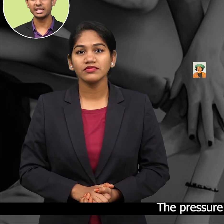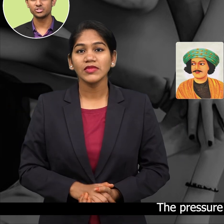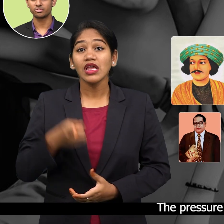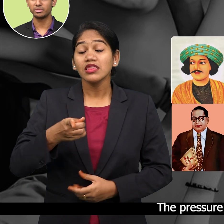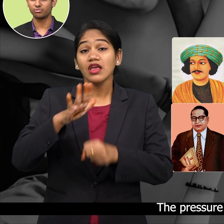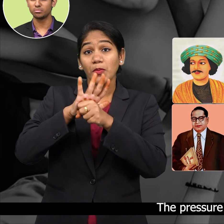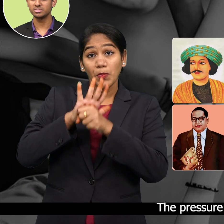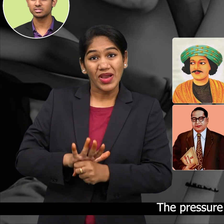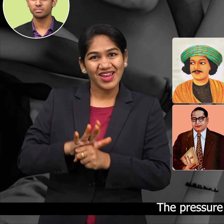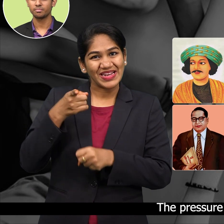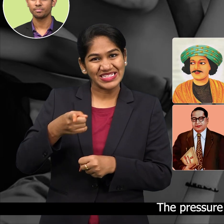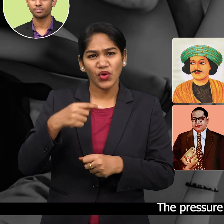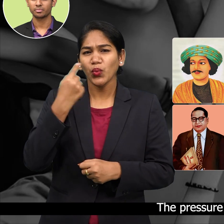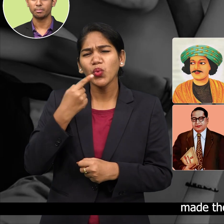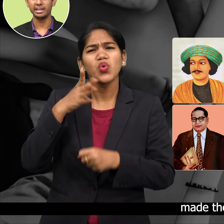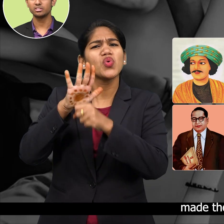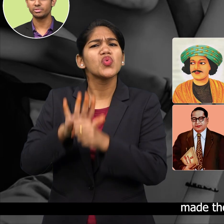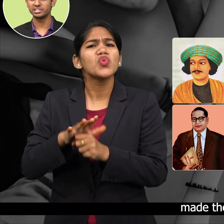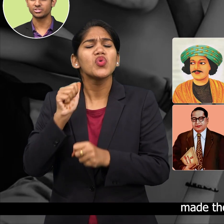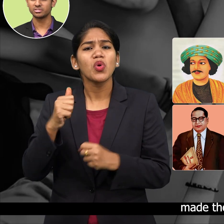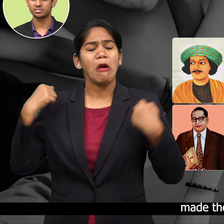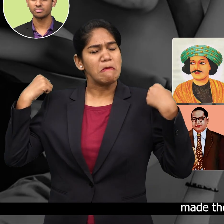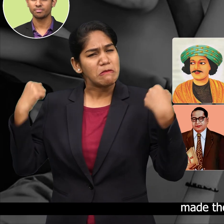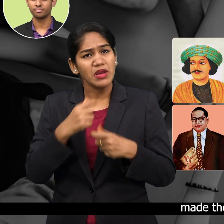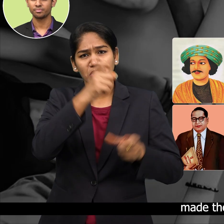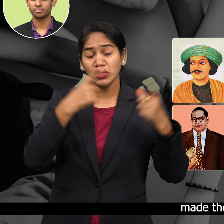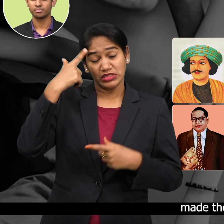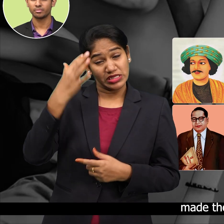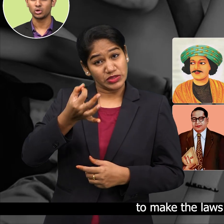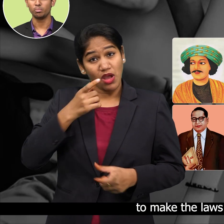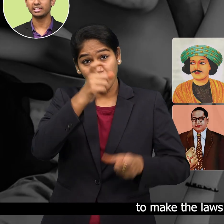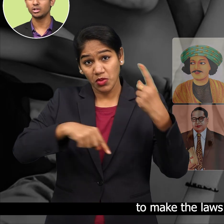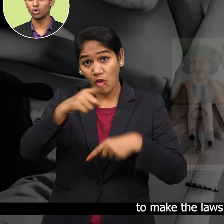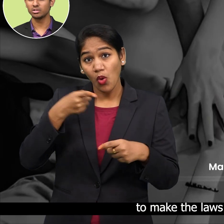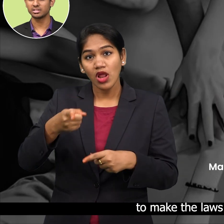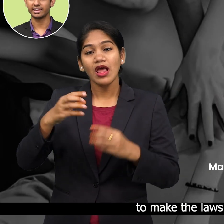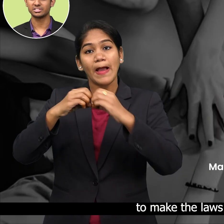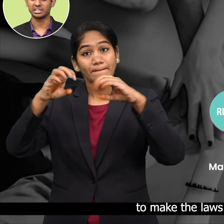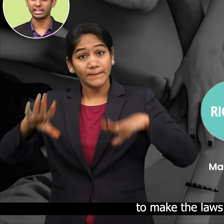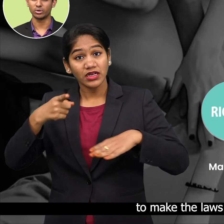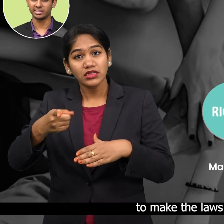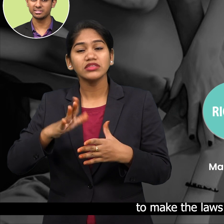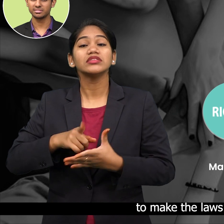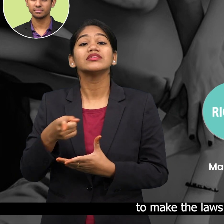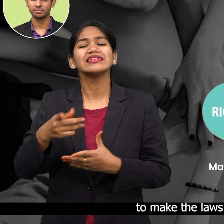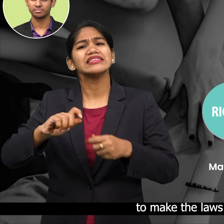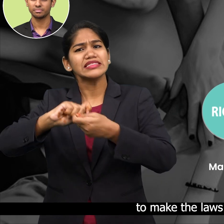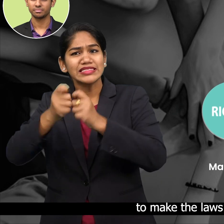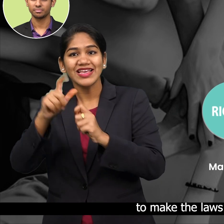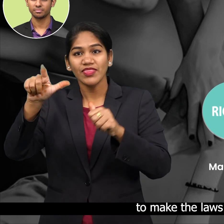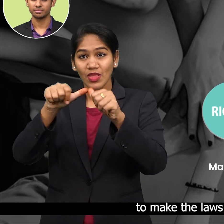The pressure from reformers made the Britishers to make the laws against inequalities